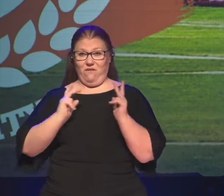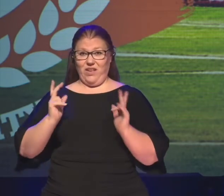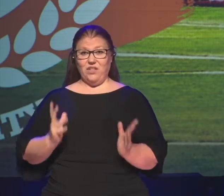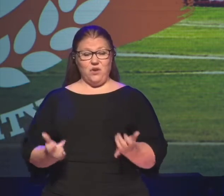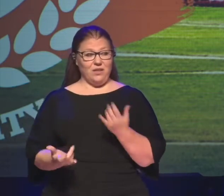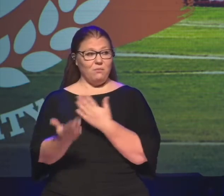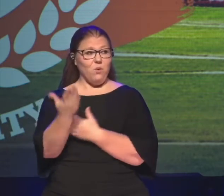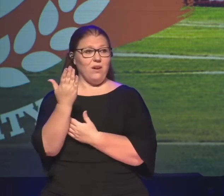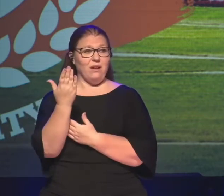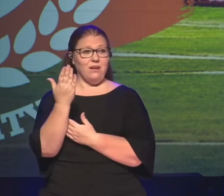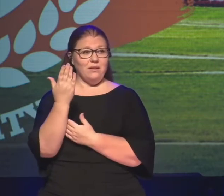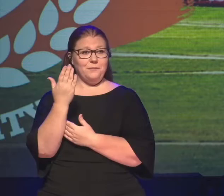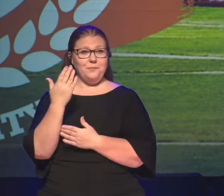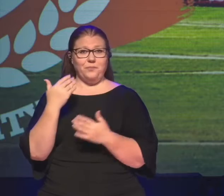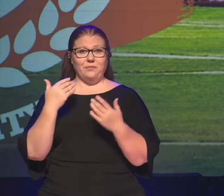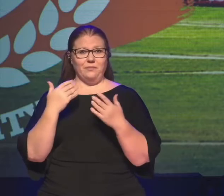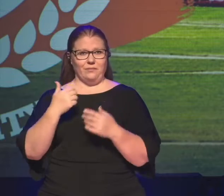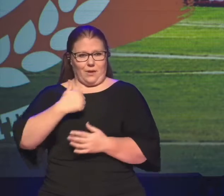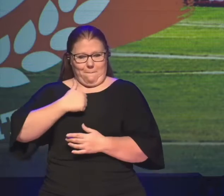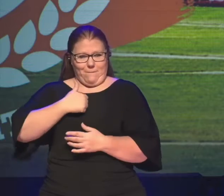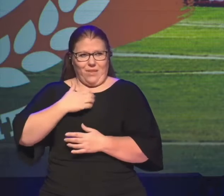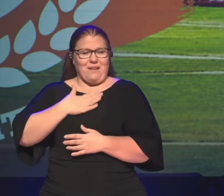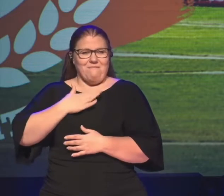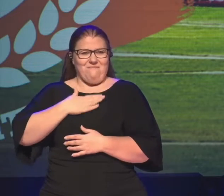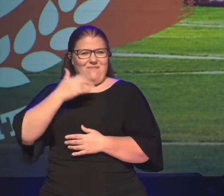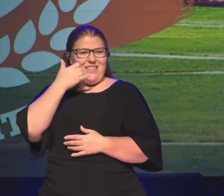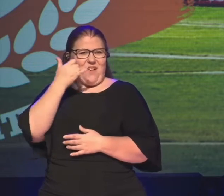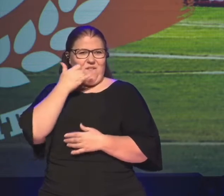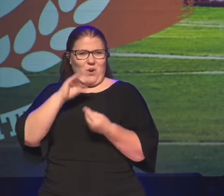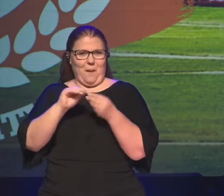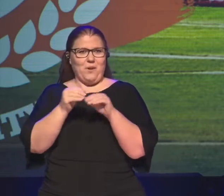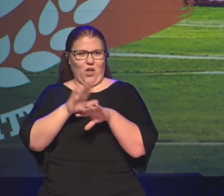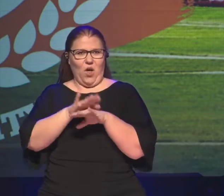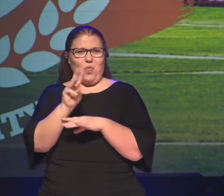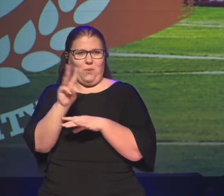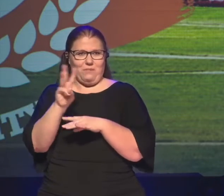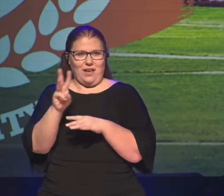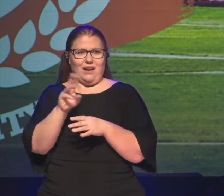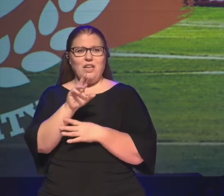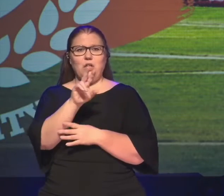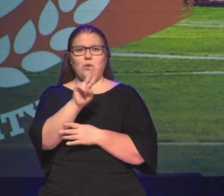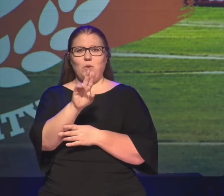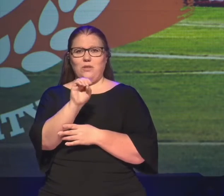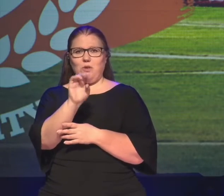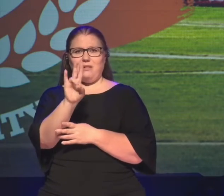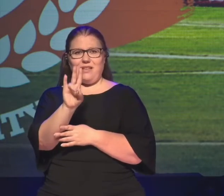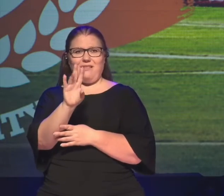morning, I have my cell phone number's on the website, but you can write this down. It's